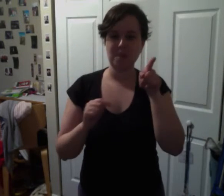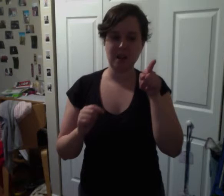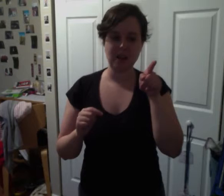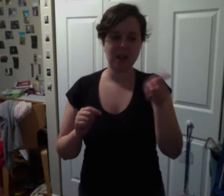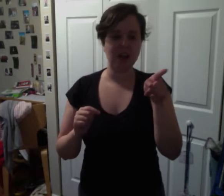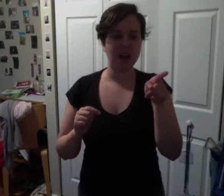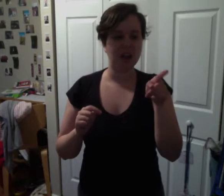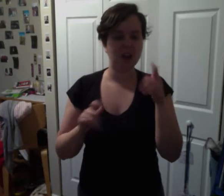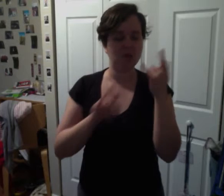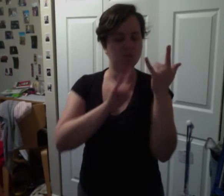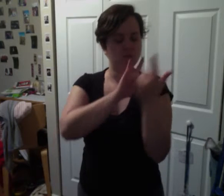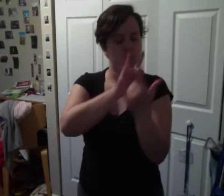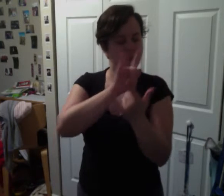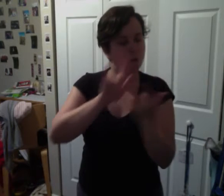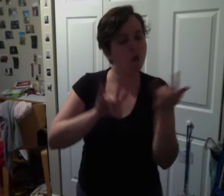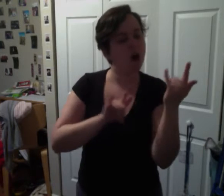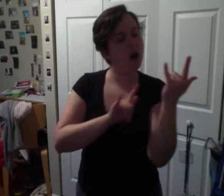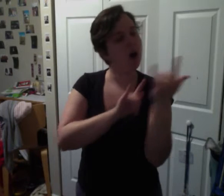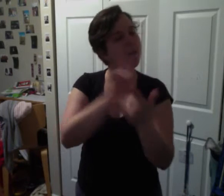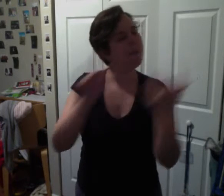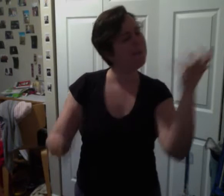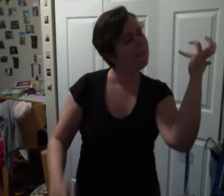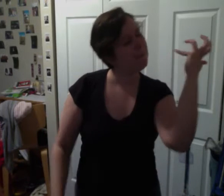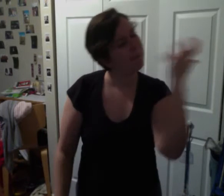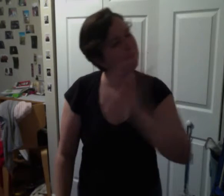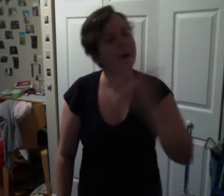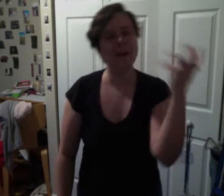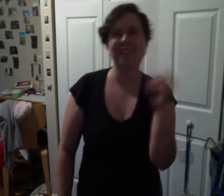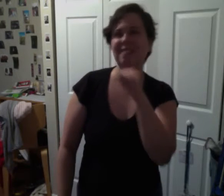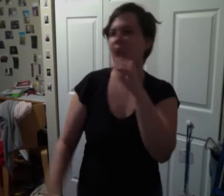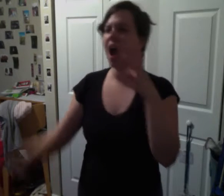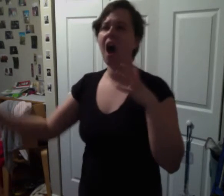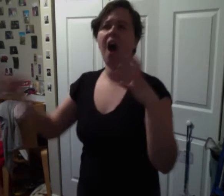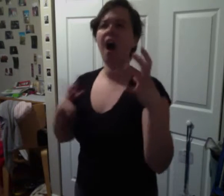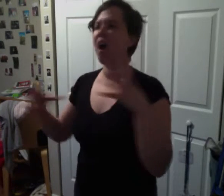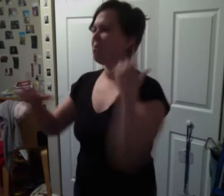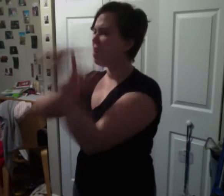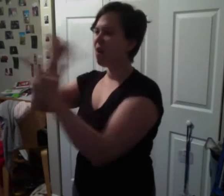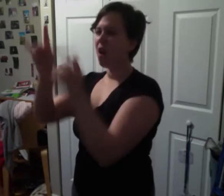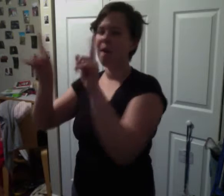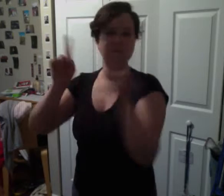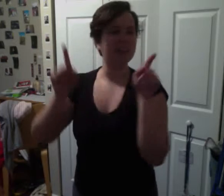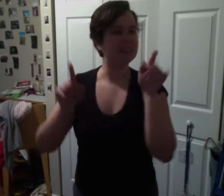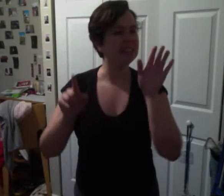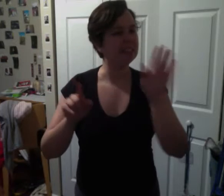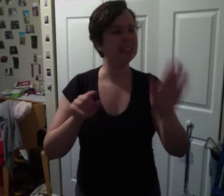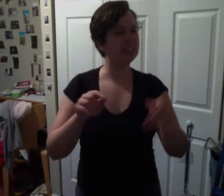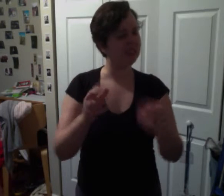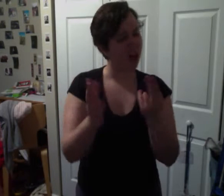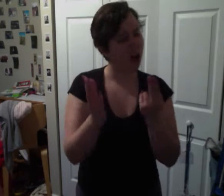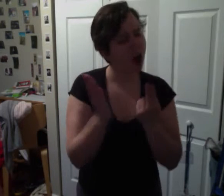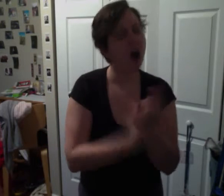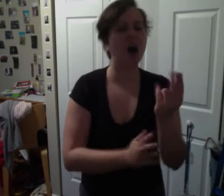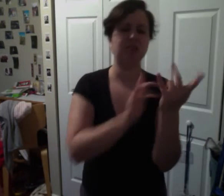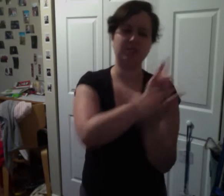romance in his little pinky than all of Hollywood's leading men put together. What else have I learned? I've learned about the almost